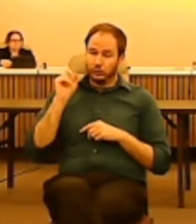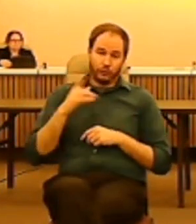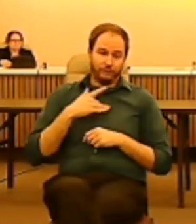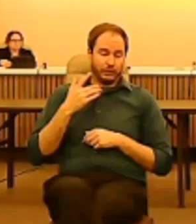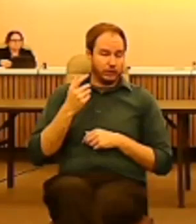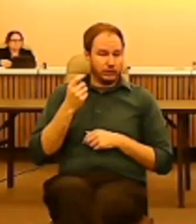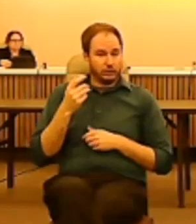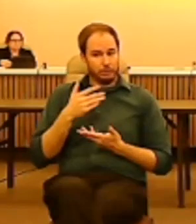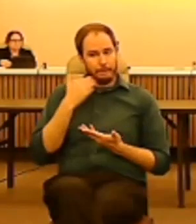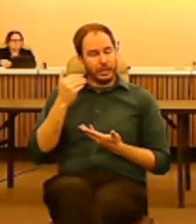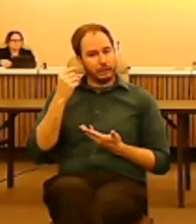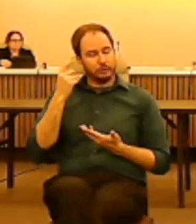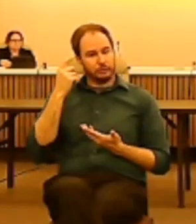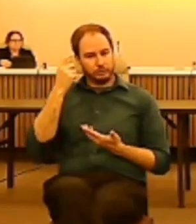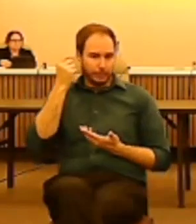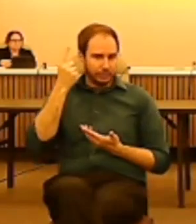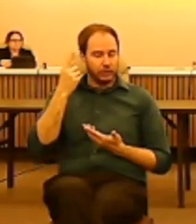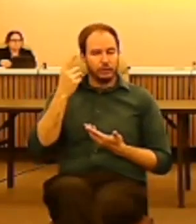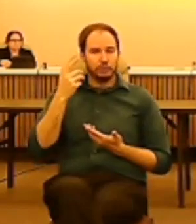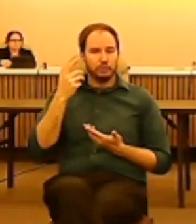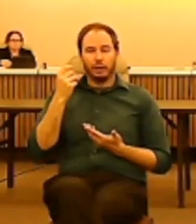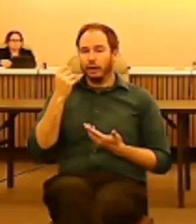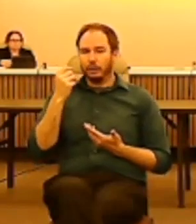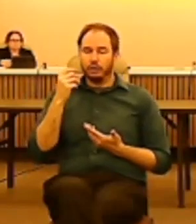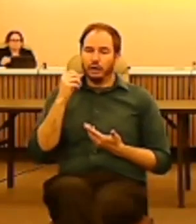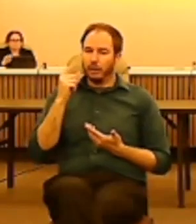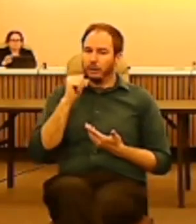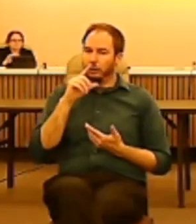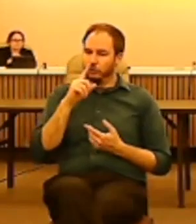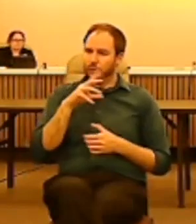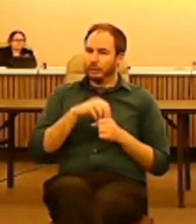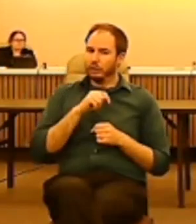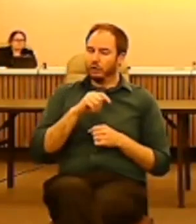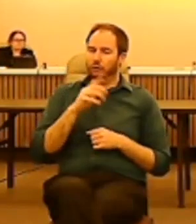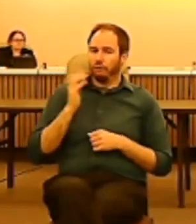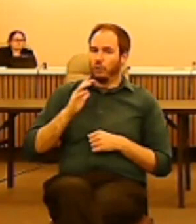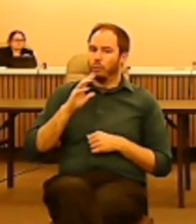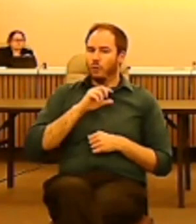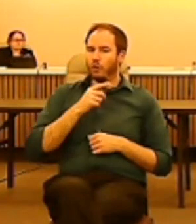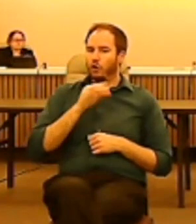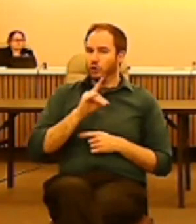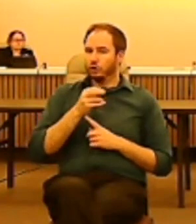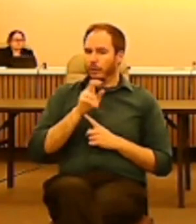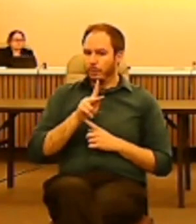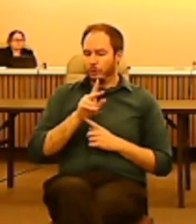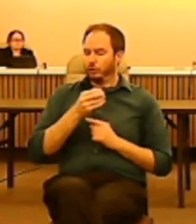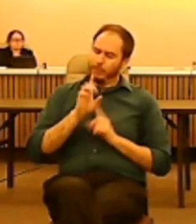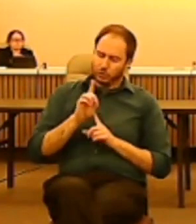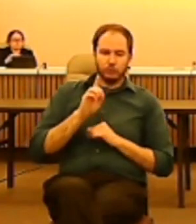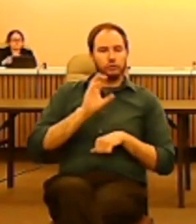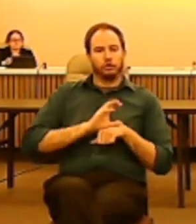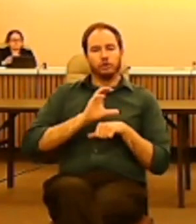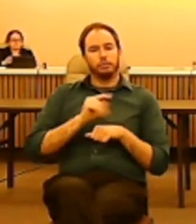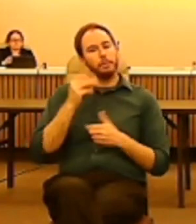sense. I don't know if it's necessarily in the former Good Shepherd Church, but maybe, or, you know, maybe at least on